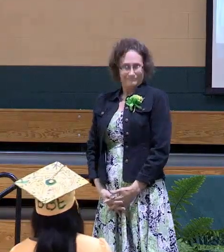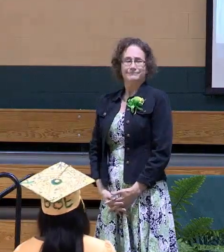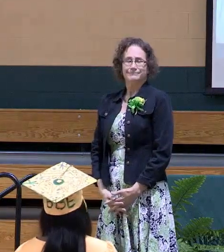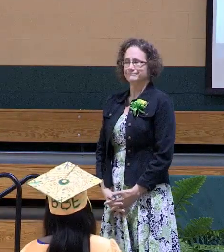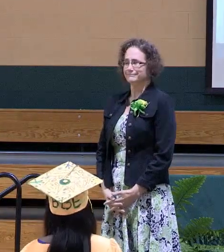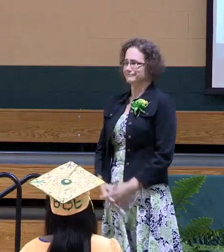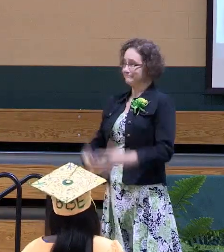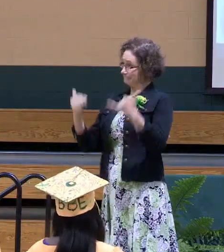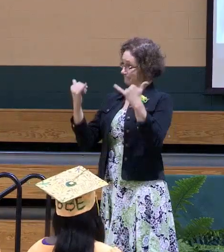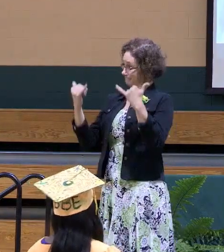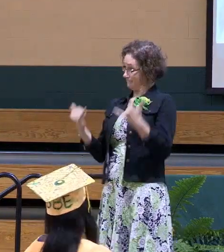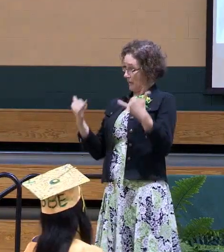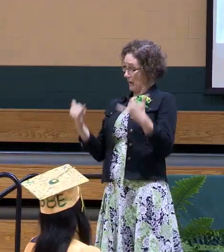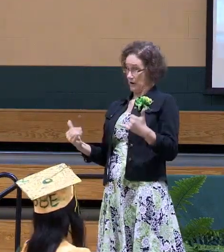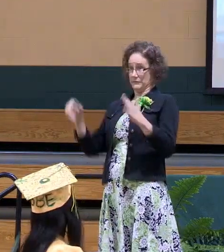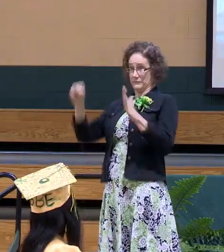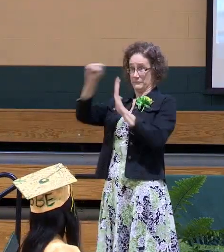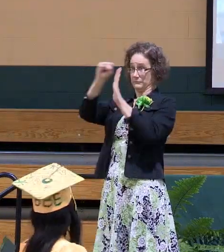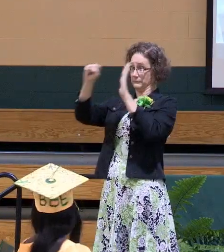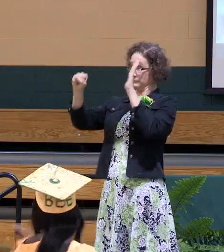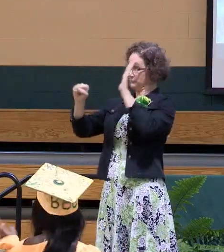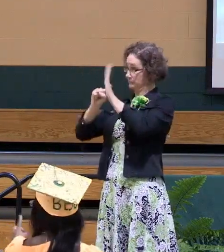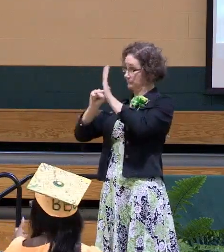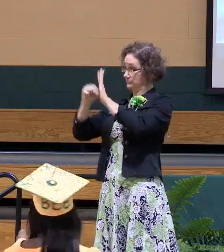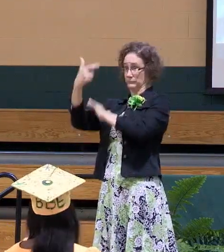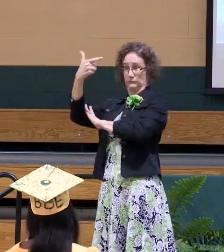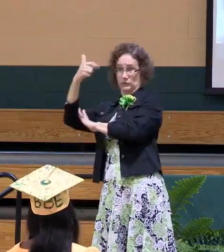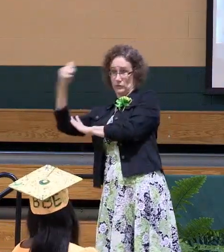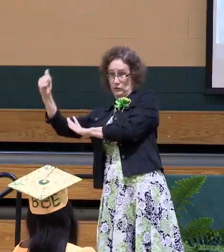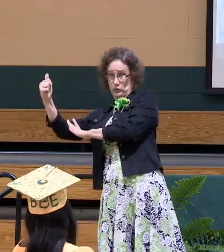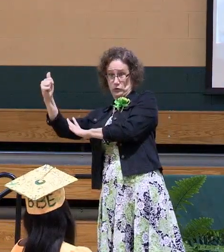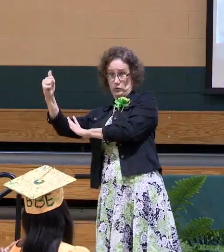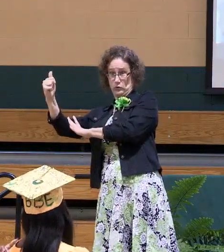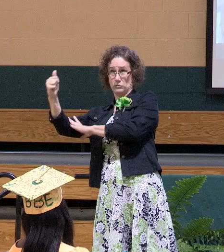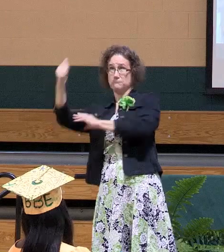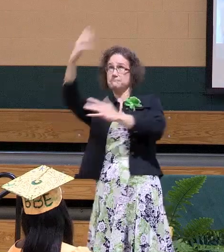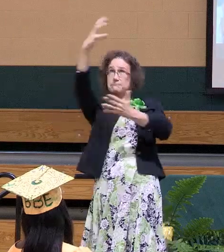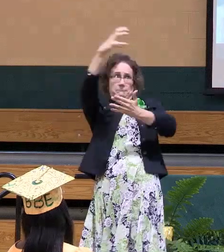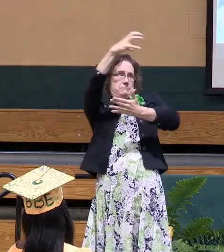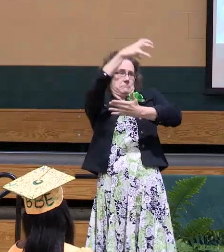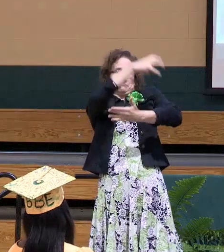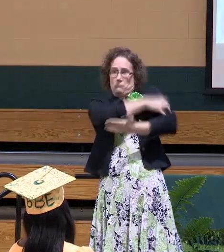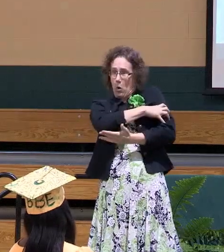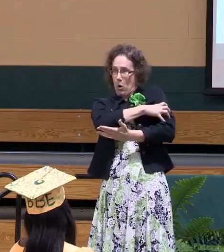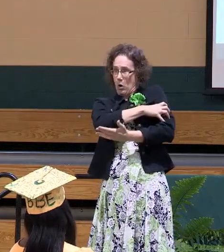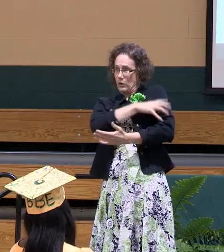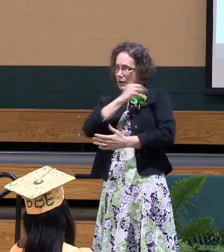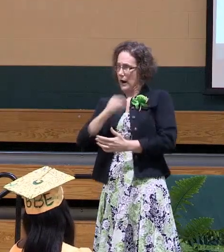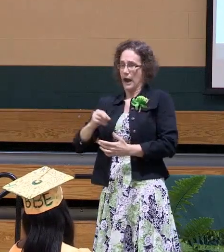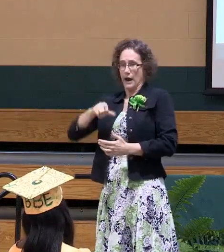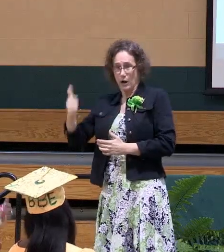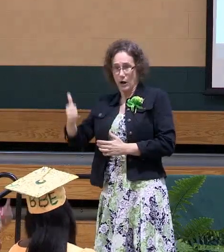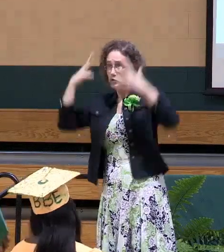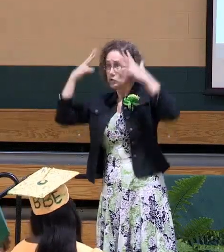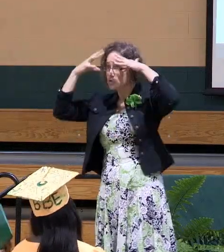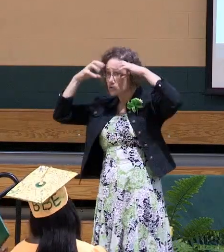And now, by the authority vested in me by the state of Georgia and Georgia's